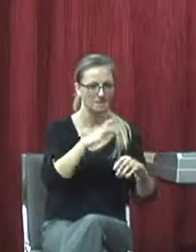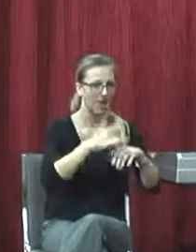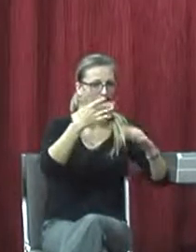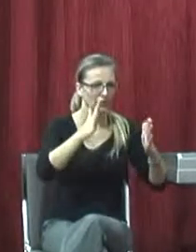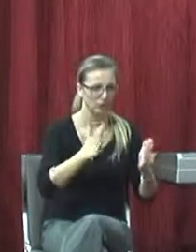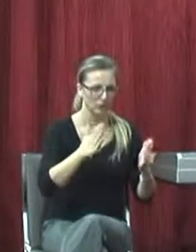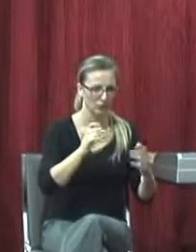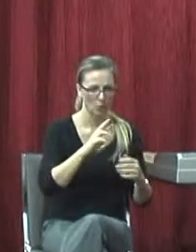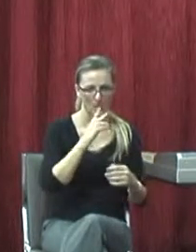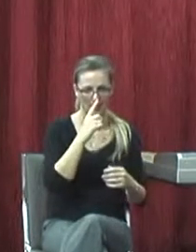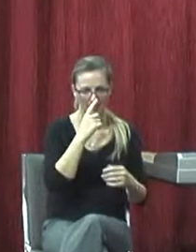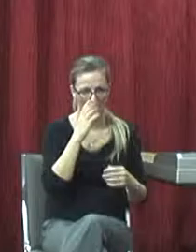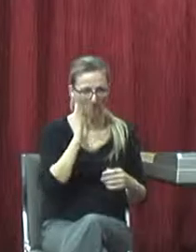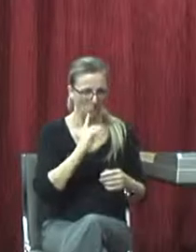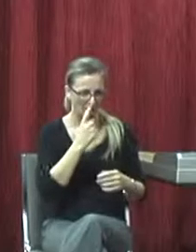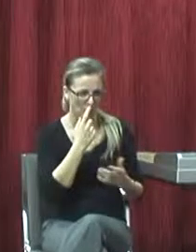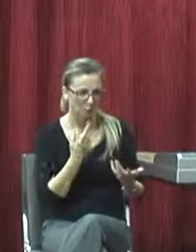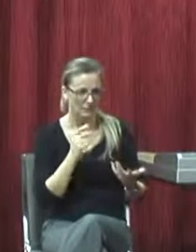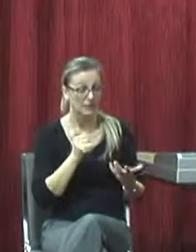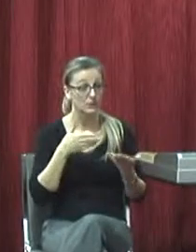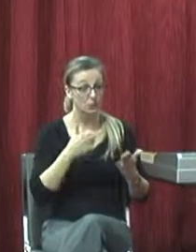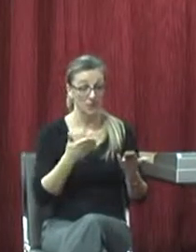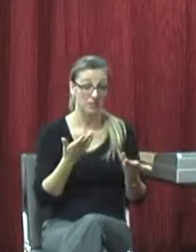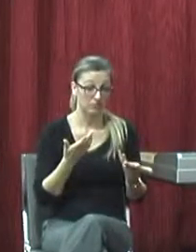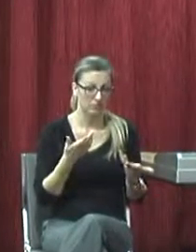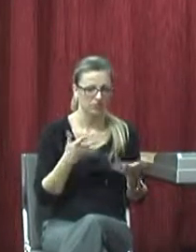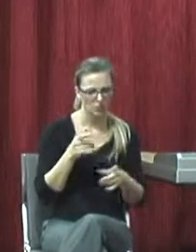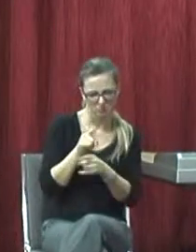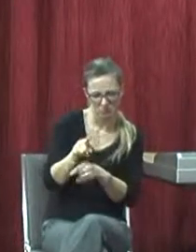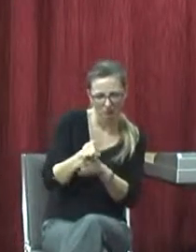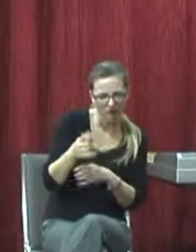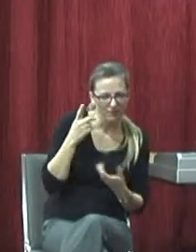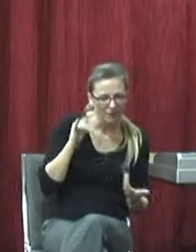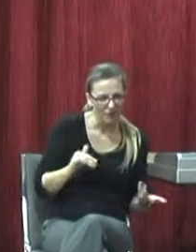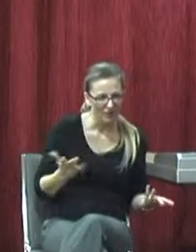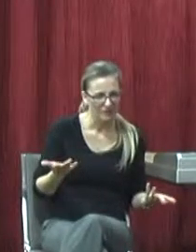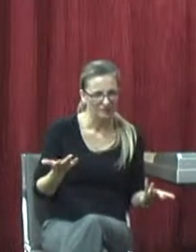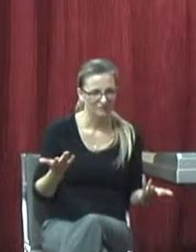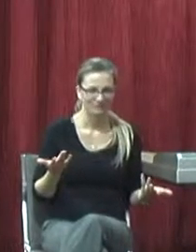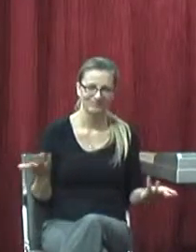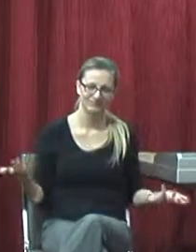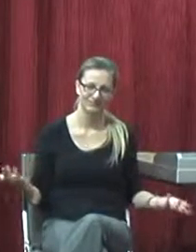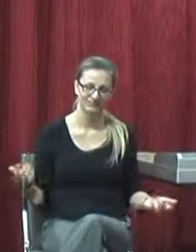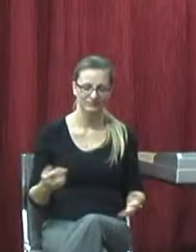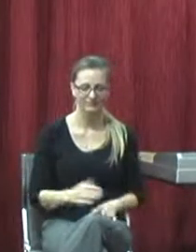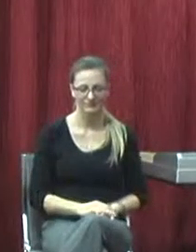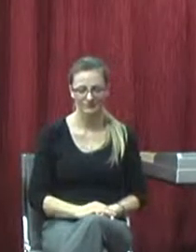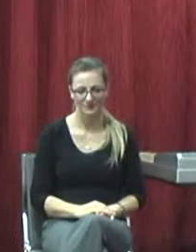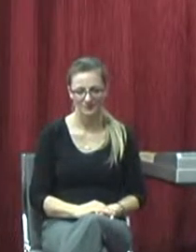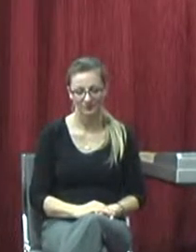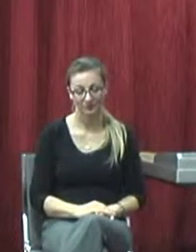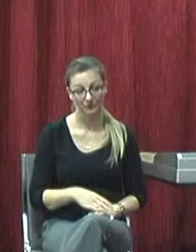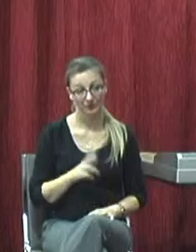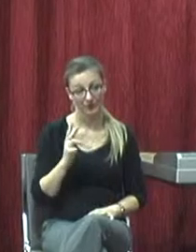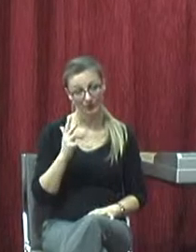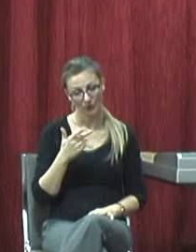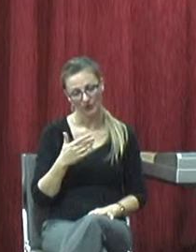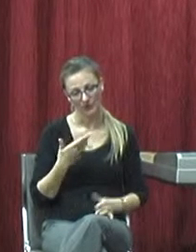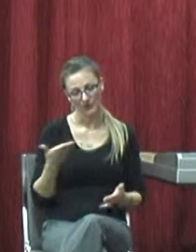anybody else relate to that? That's the way it was. Now here's a third way thing that is there. In